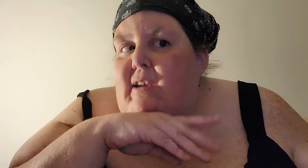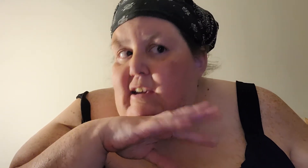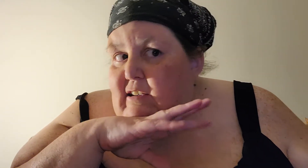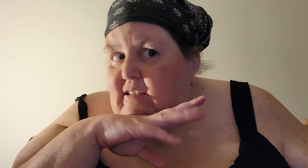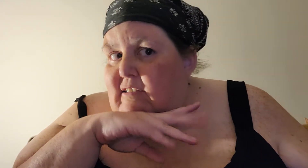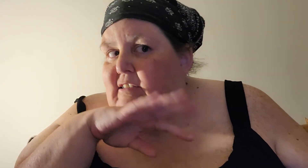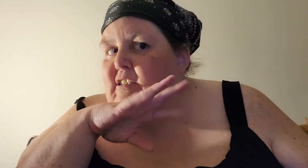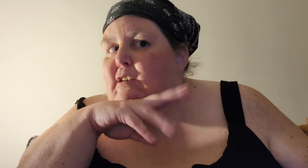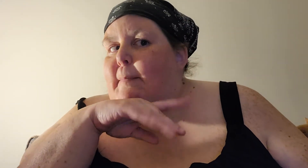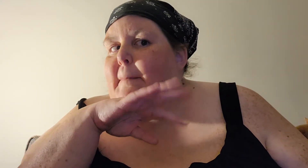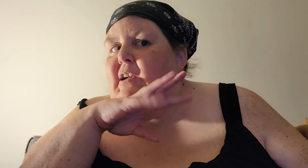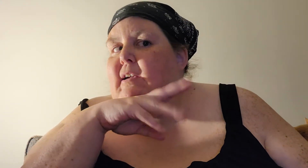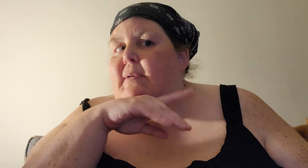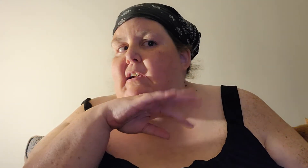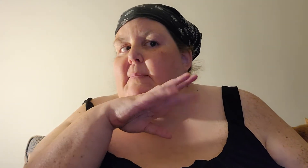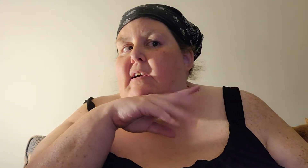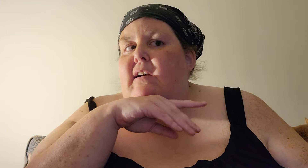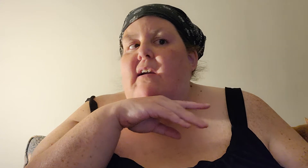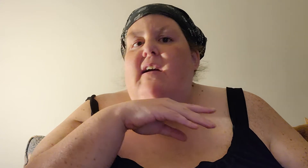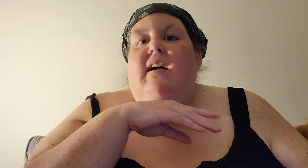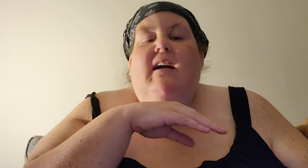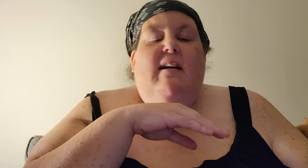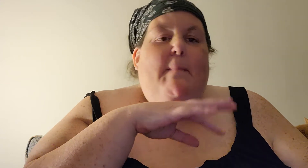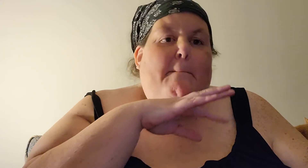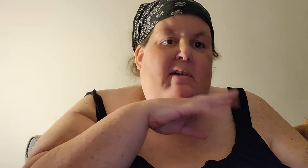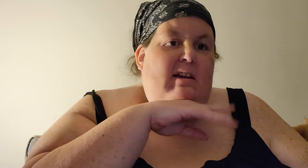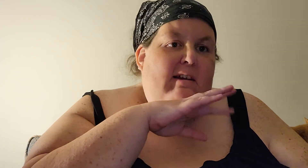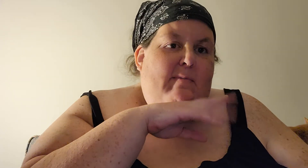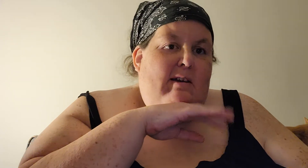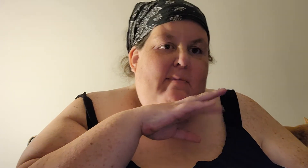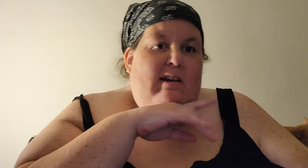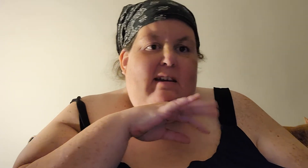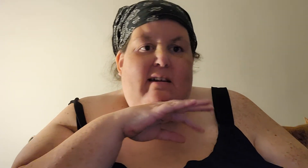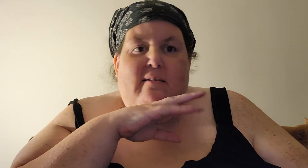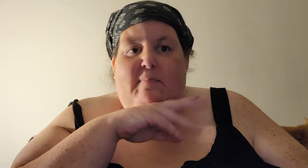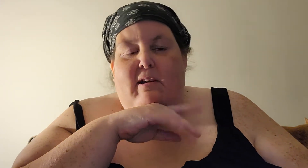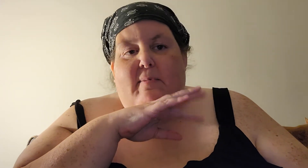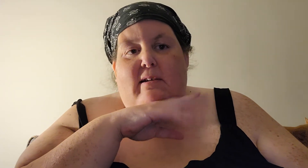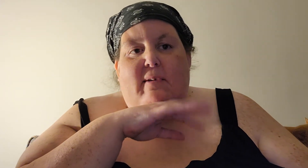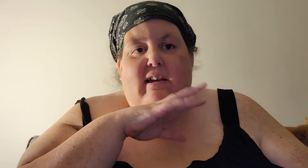piggy, piggy, piggy, piggy, piggy, piggy, piggy, piggy, piggy, piggy.